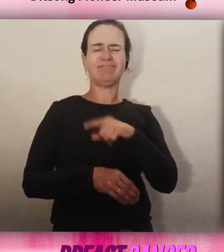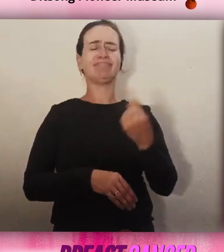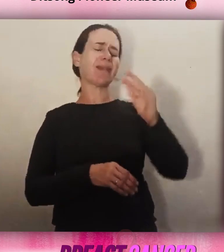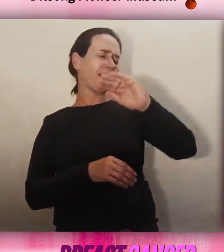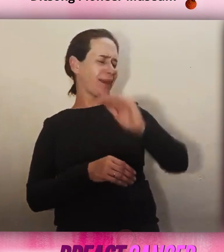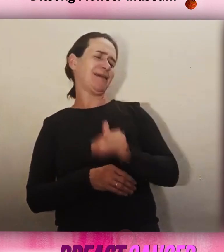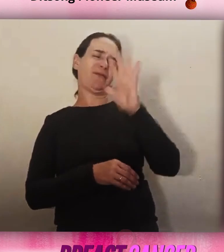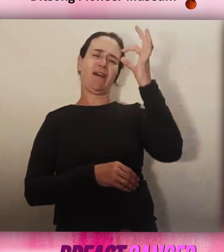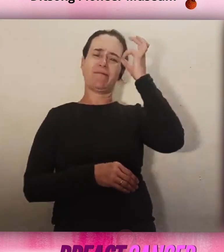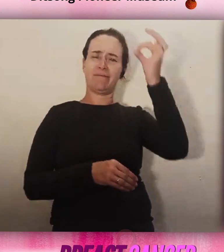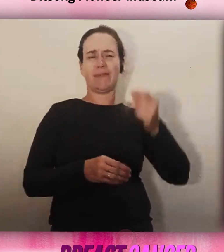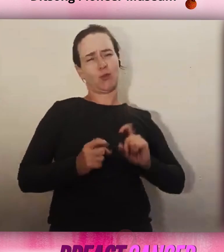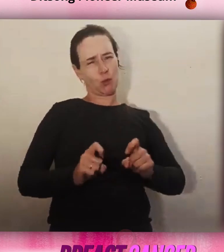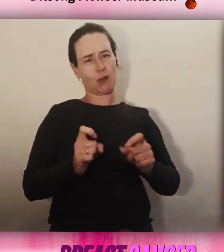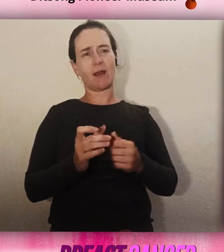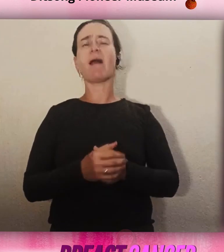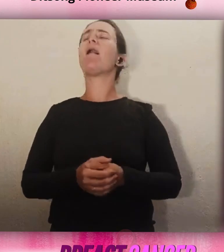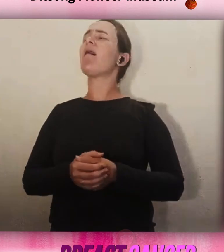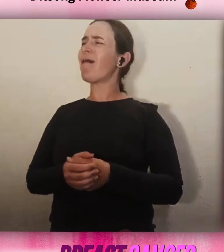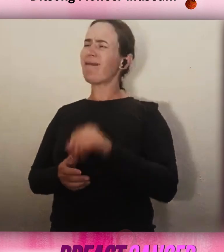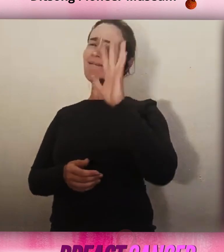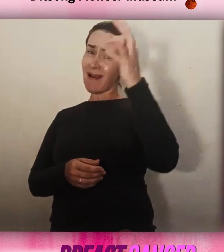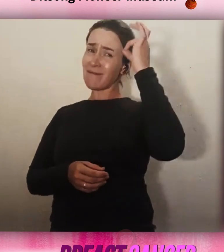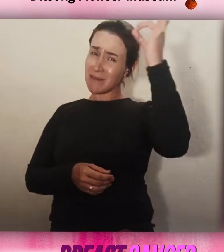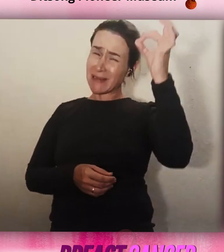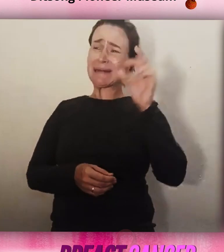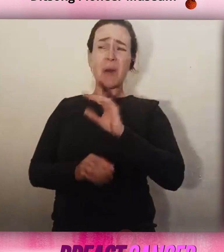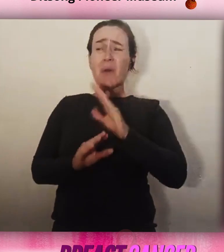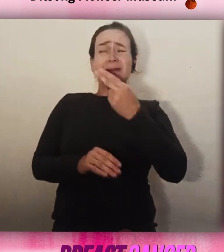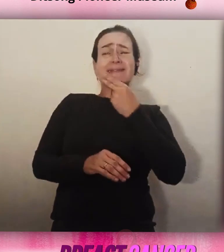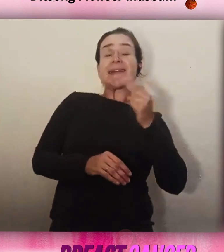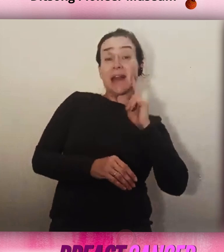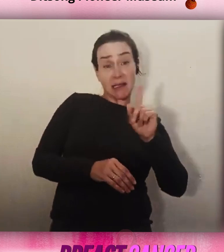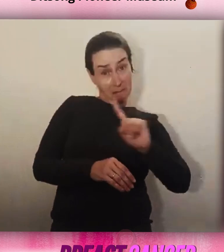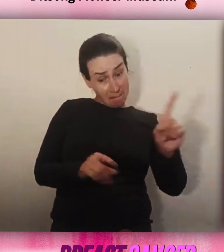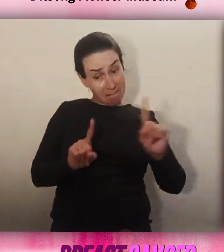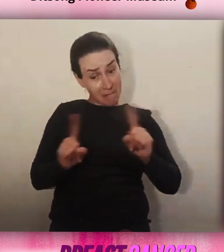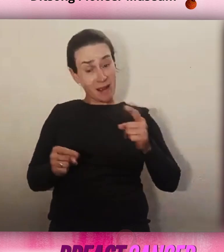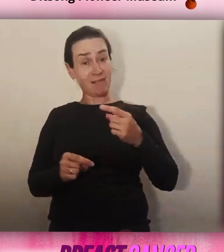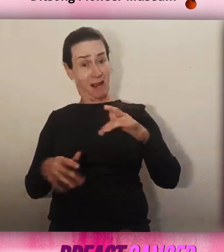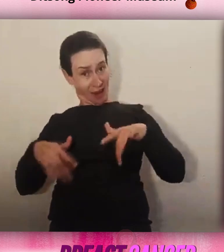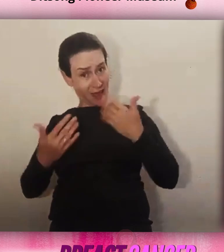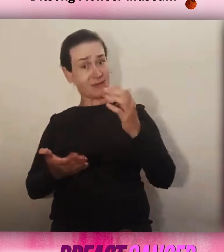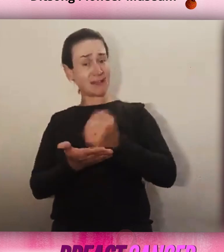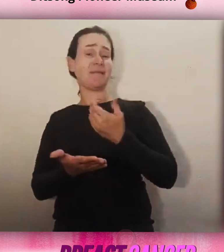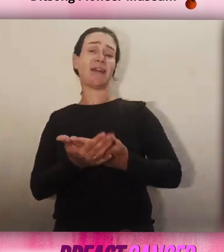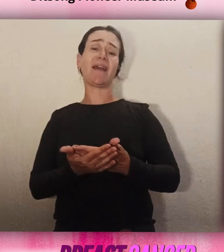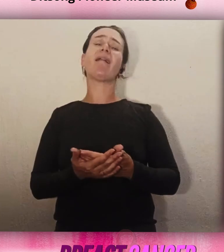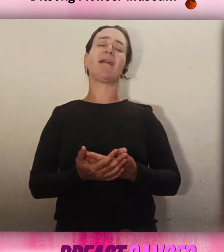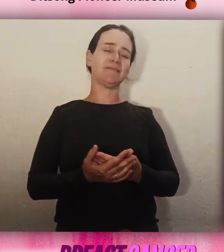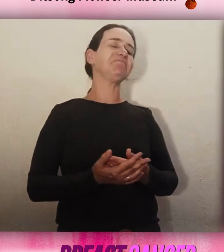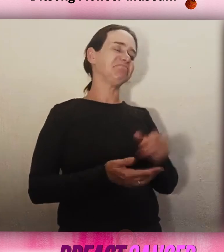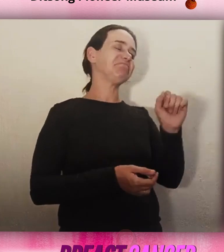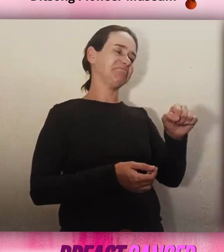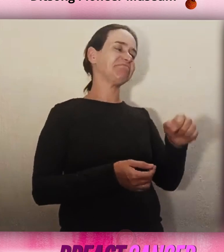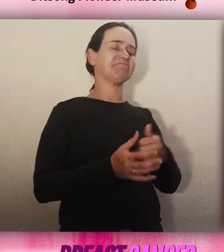where they now test. So it takes less than 5 minutes. Wow. Okay. Yes, 5 yes, minutes of awkwardness to save your yes. life. I think that's a fair